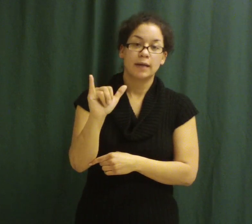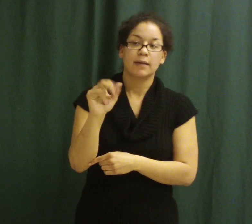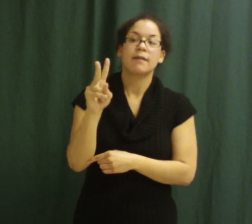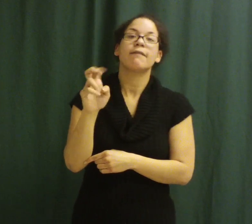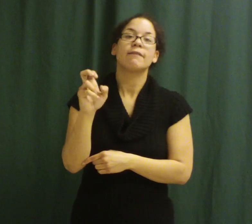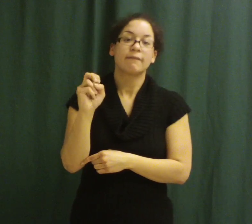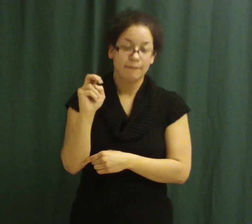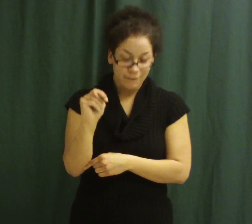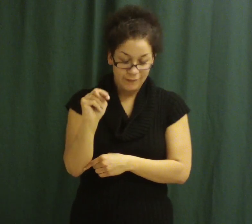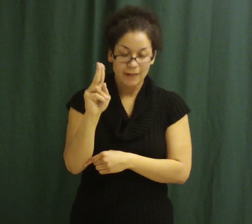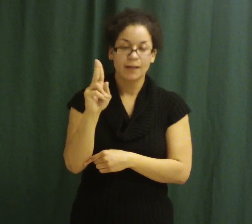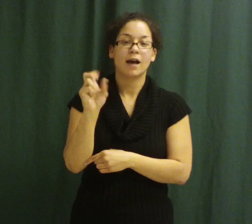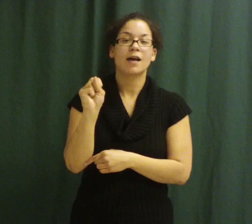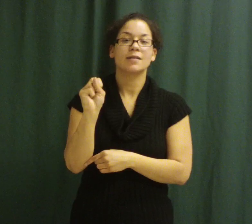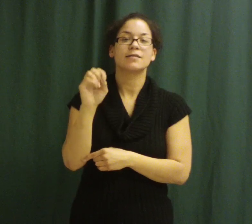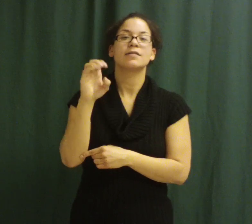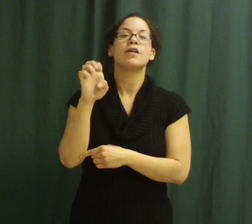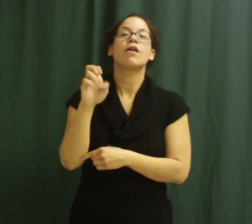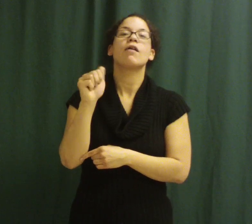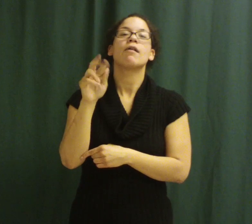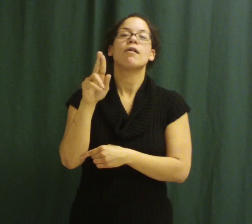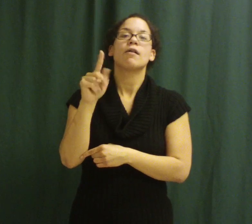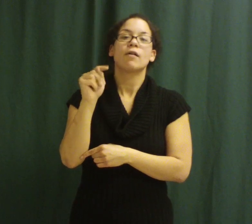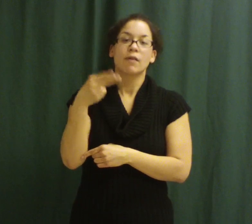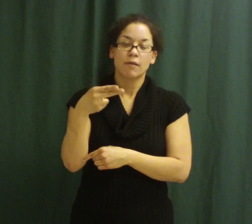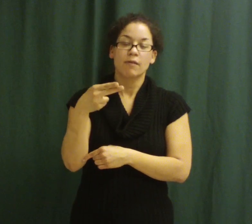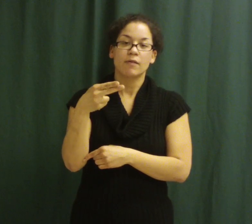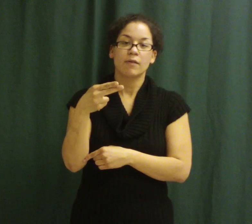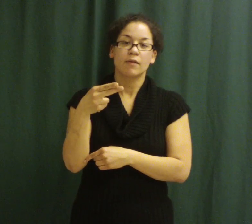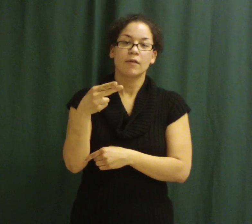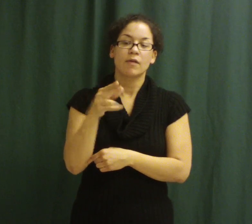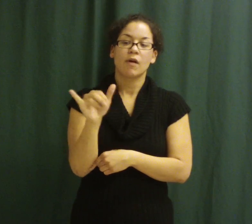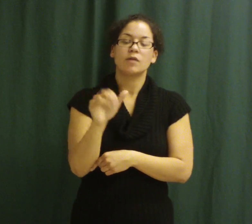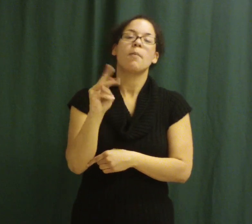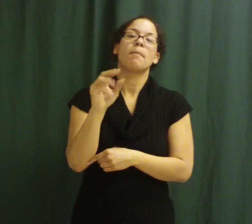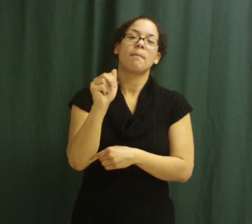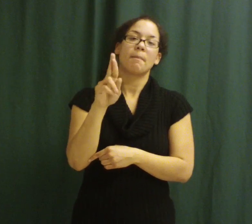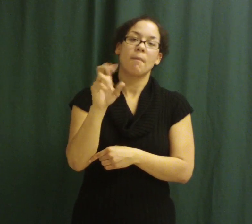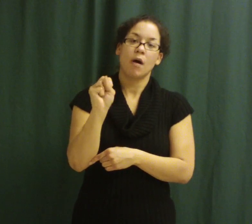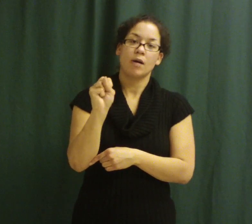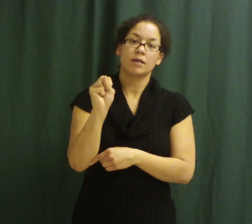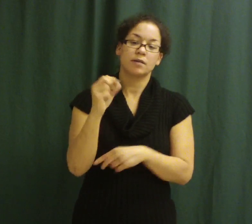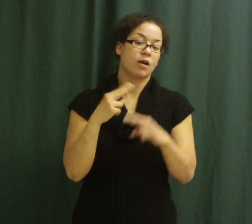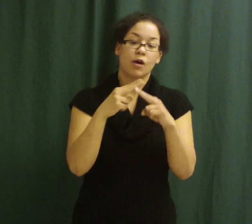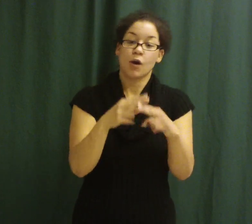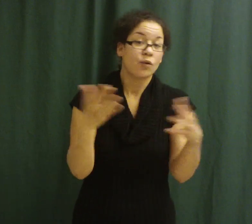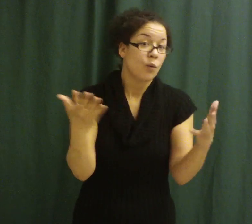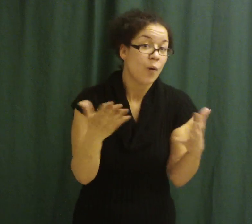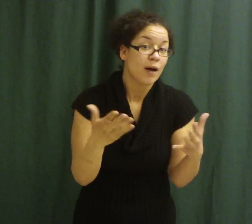Venus, Earth, and Mars are called terrestrial planets